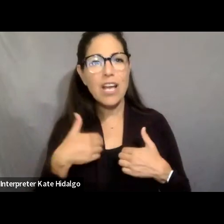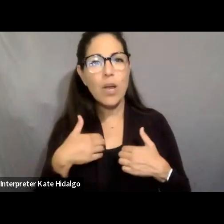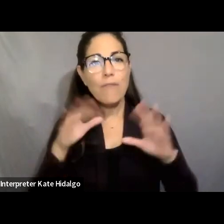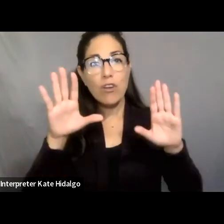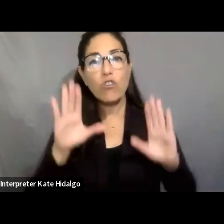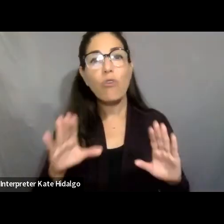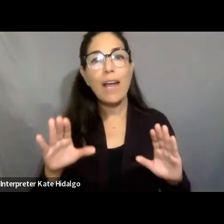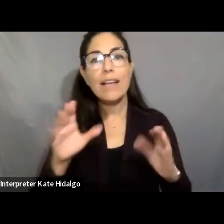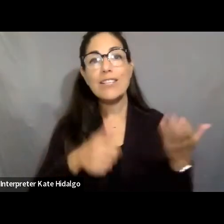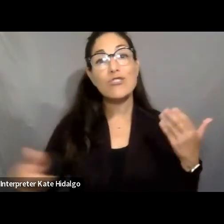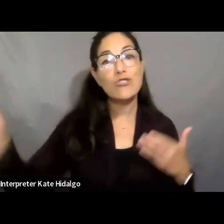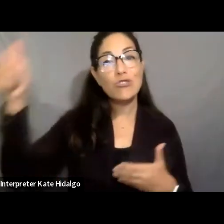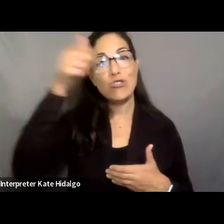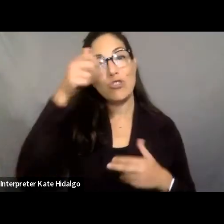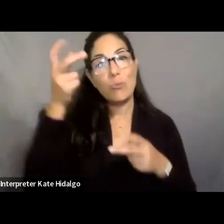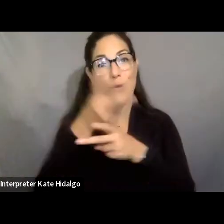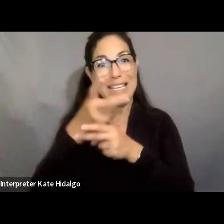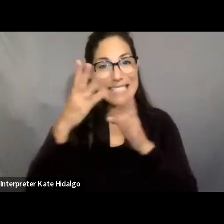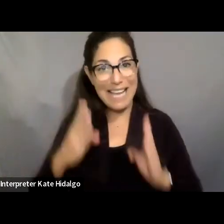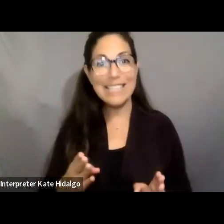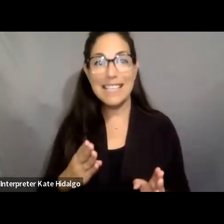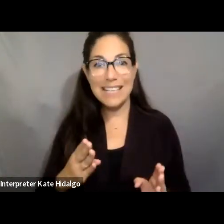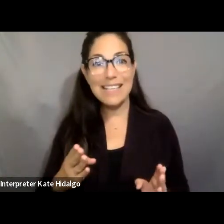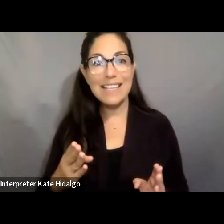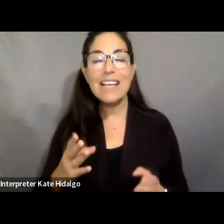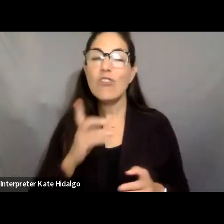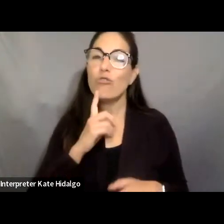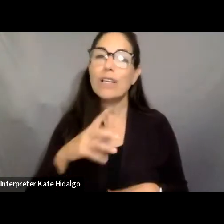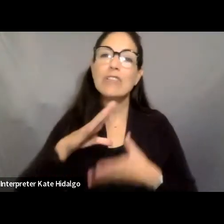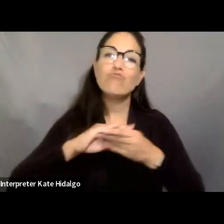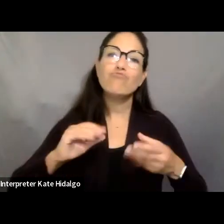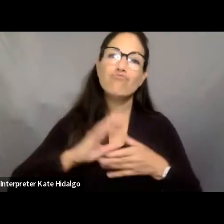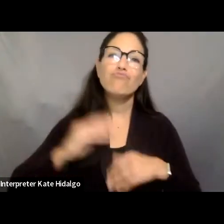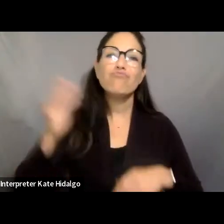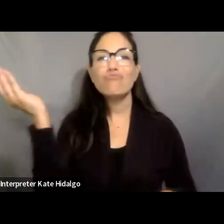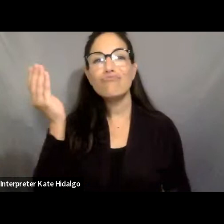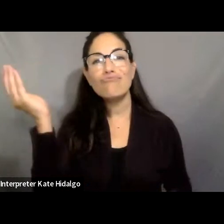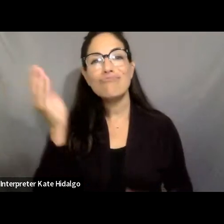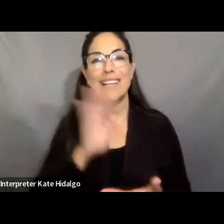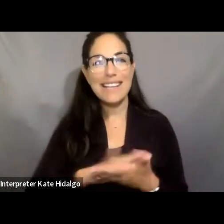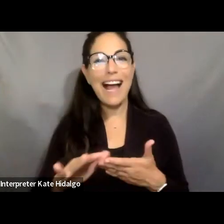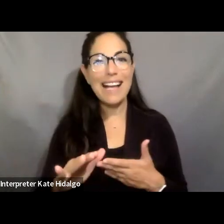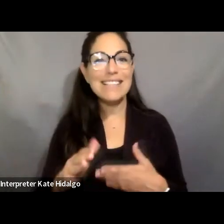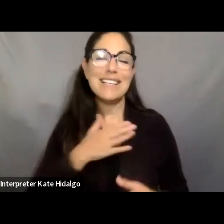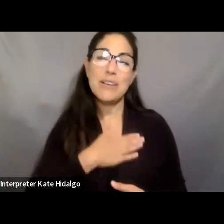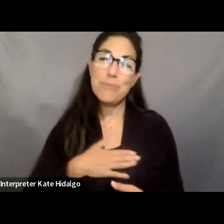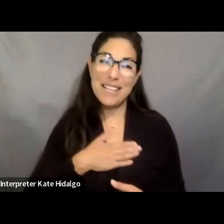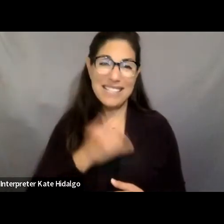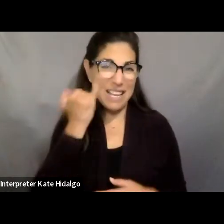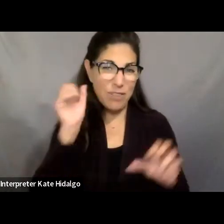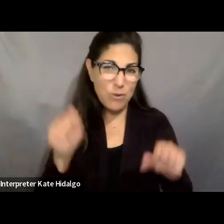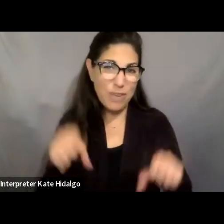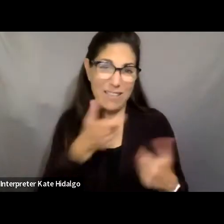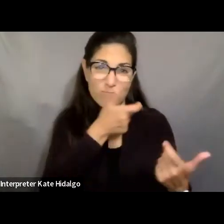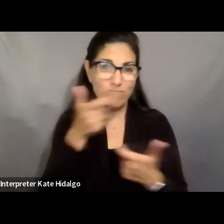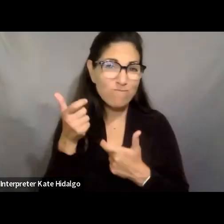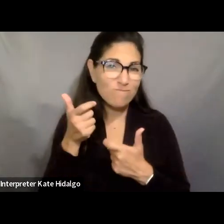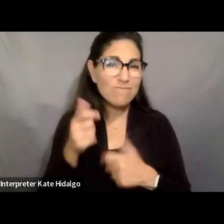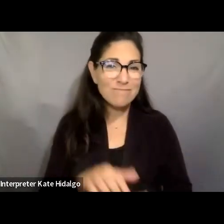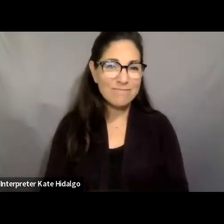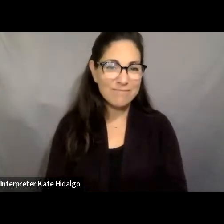great superintendent that gave a really nice message. So please go ahead and look that